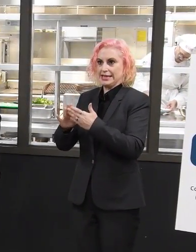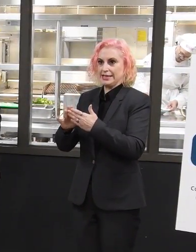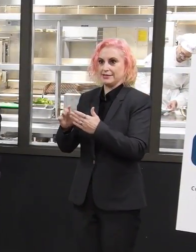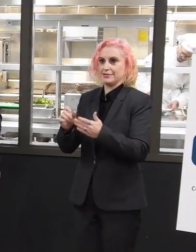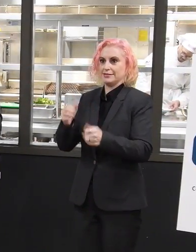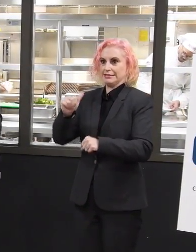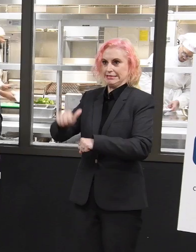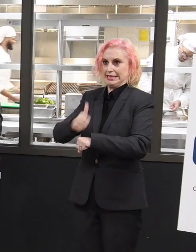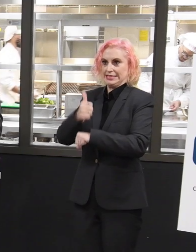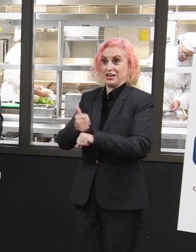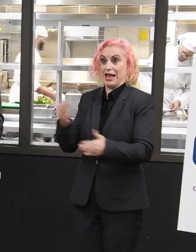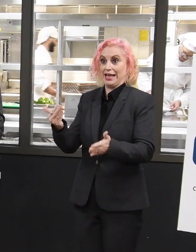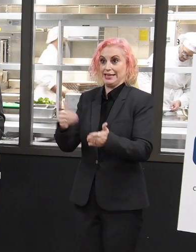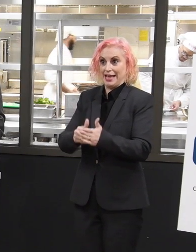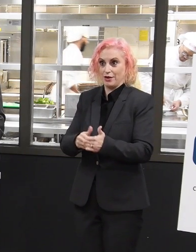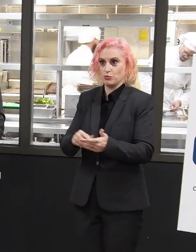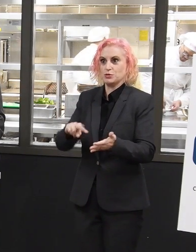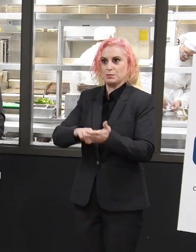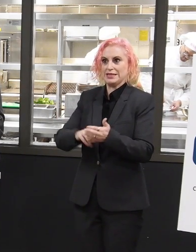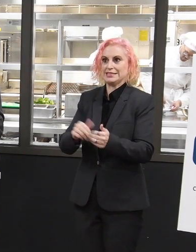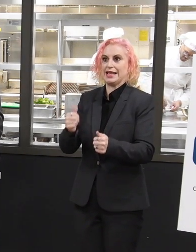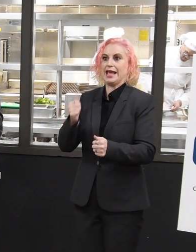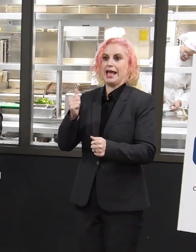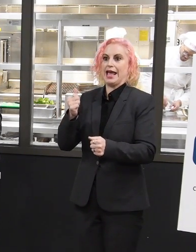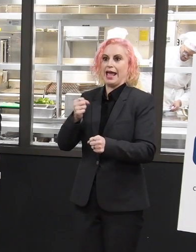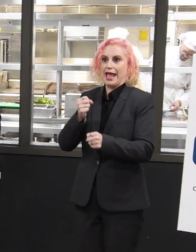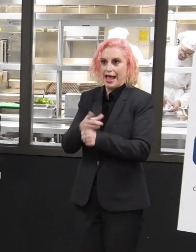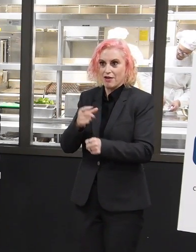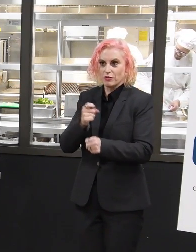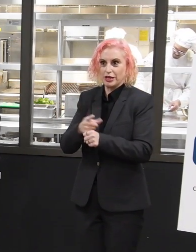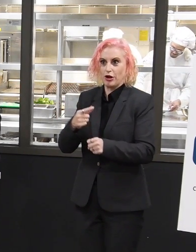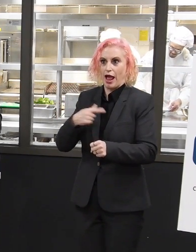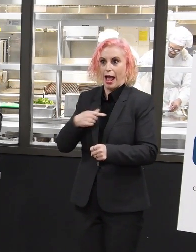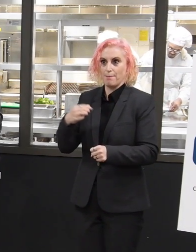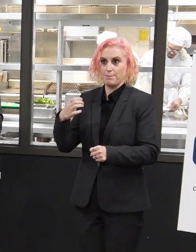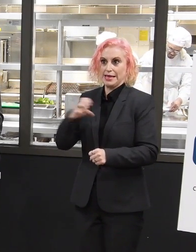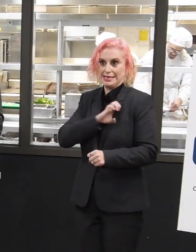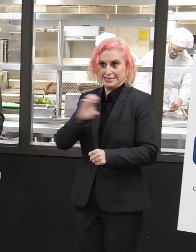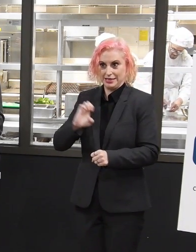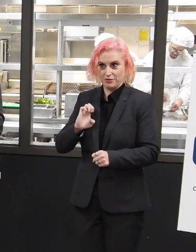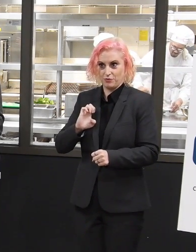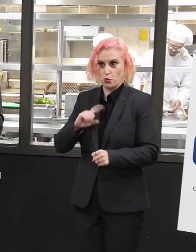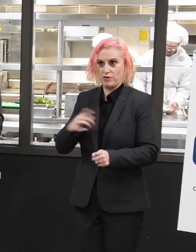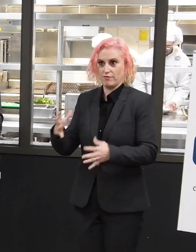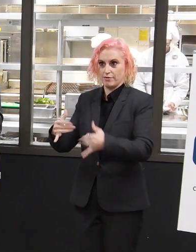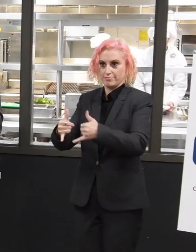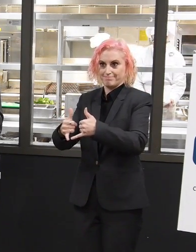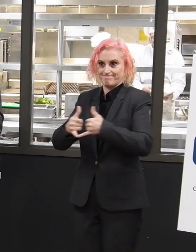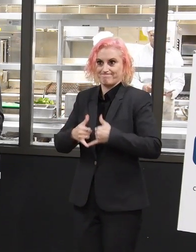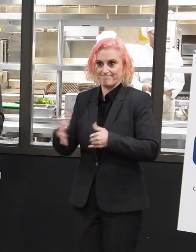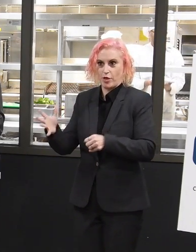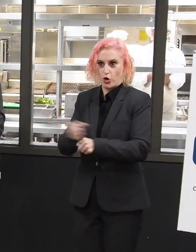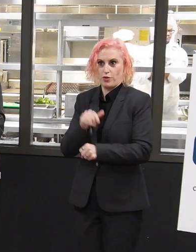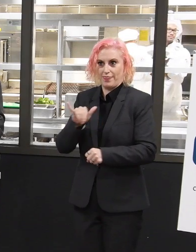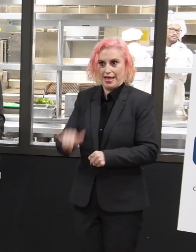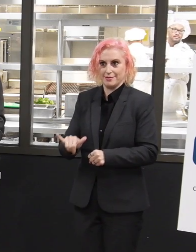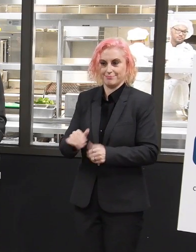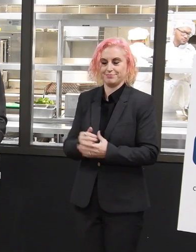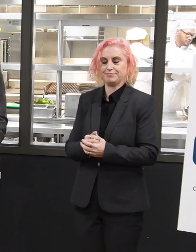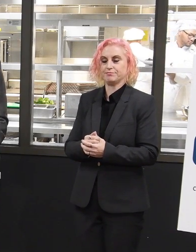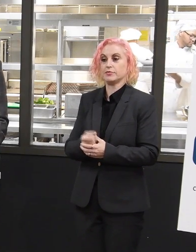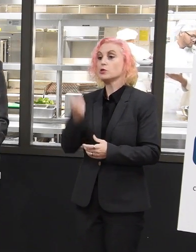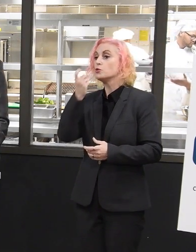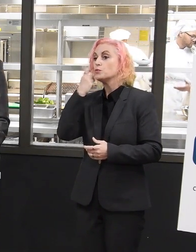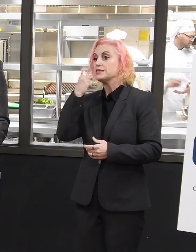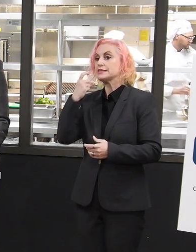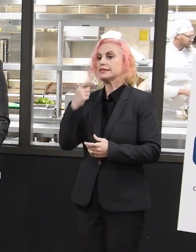again, which means every year I've been honored to be your county executive. We've earned that award. And recently we've